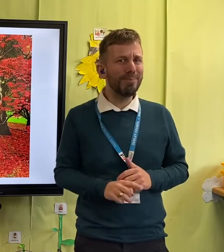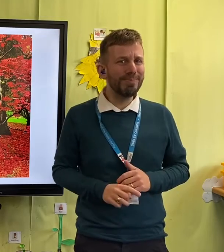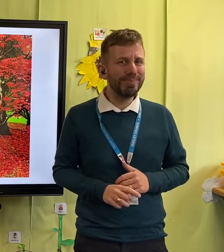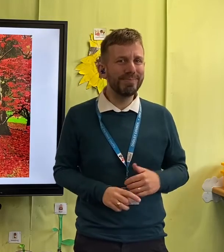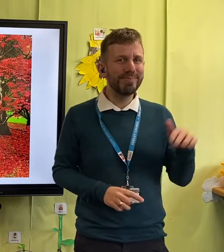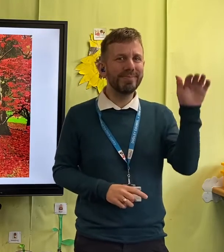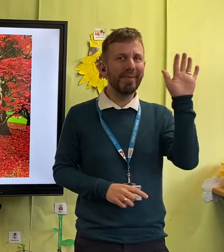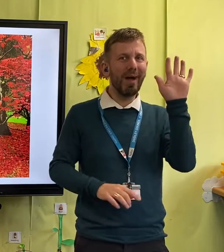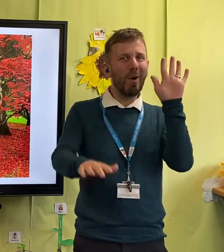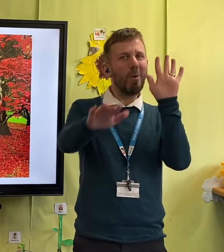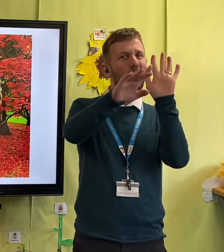Today, what are we looking at?